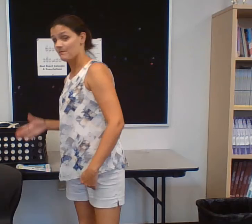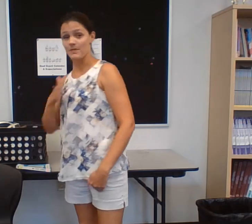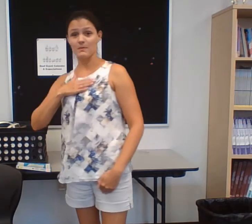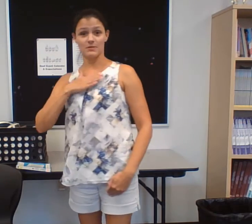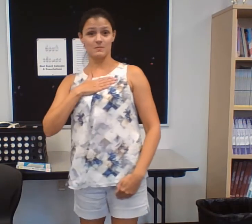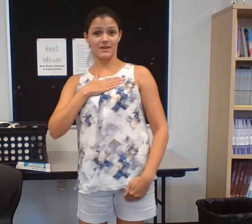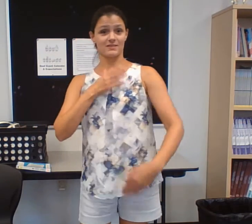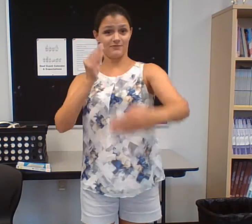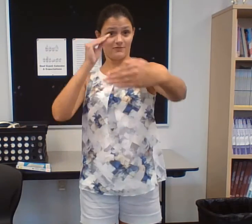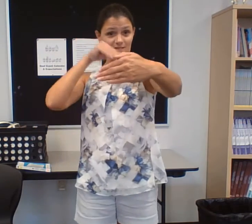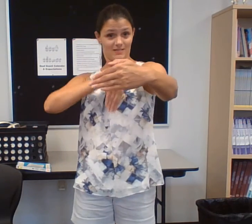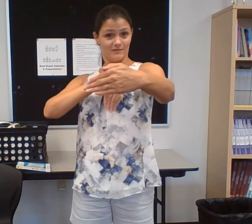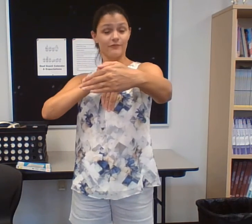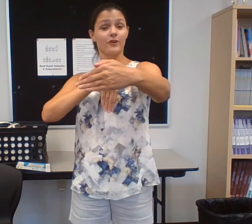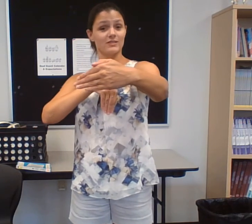My perspective is in front.